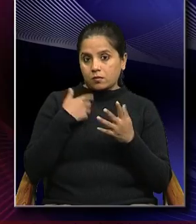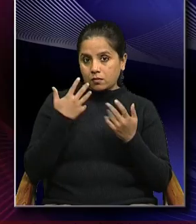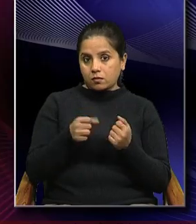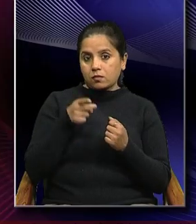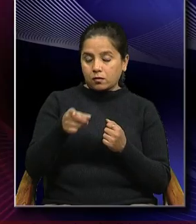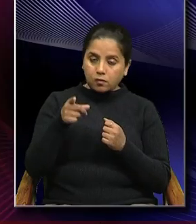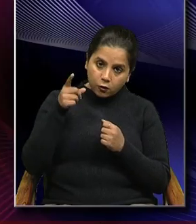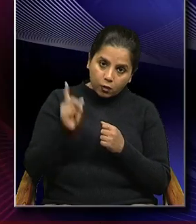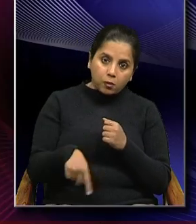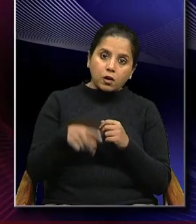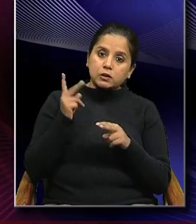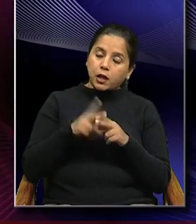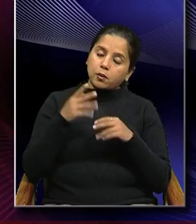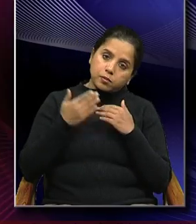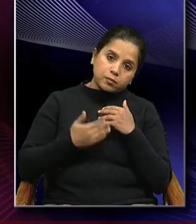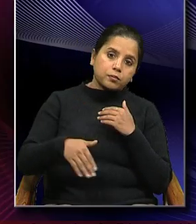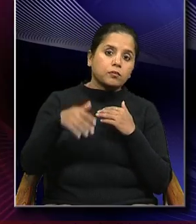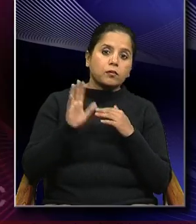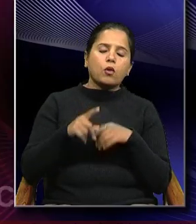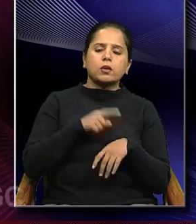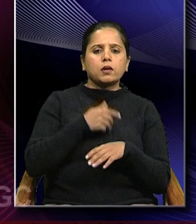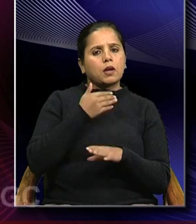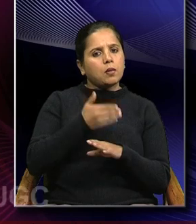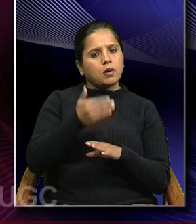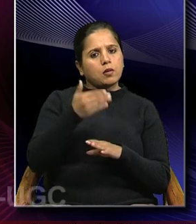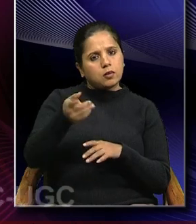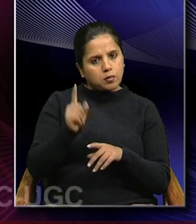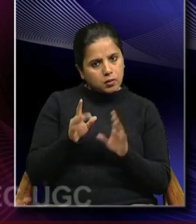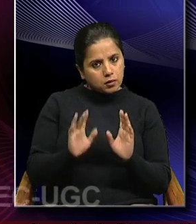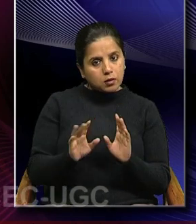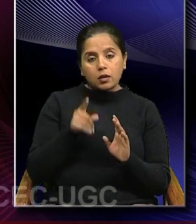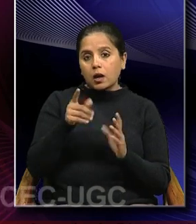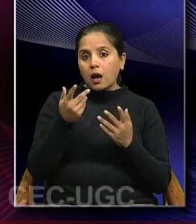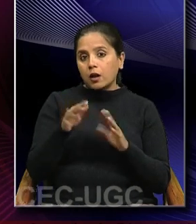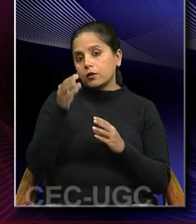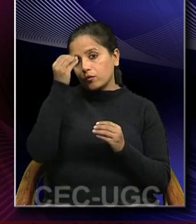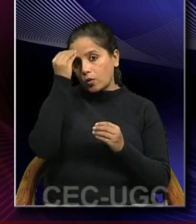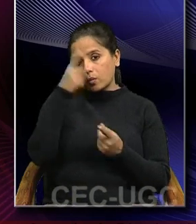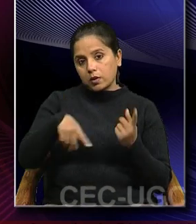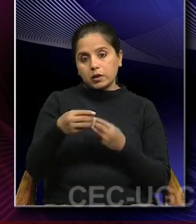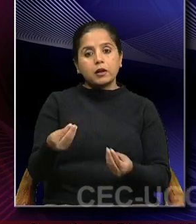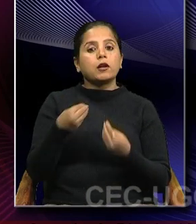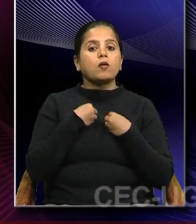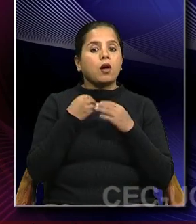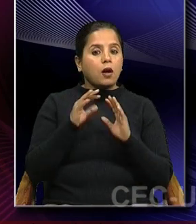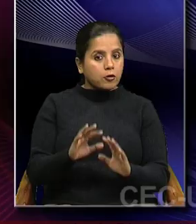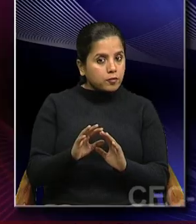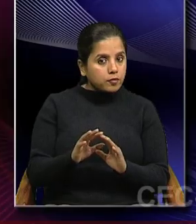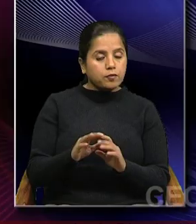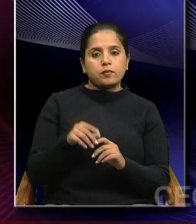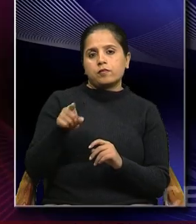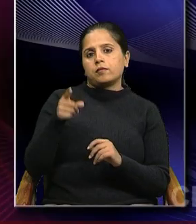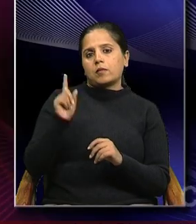to be a consistency over time, that whatever information is being given to me, there has to be